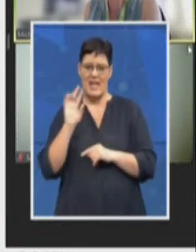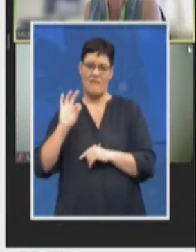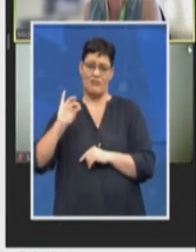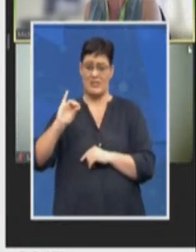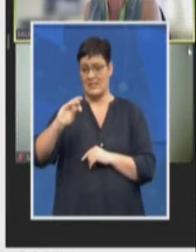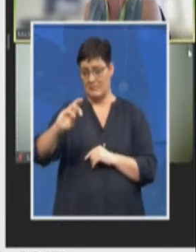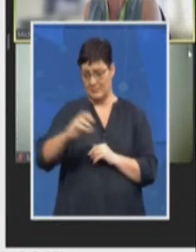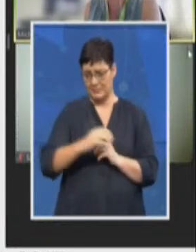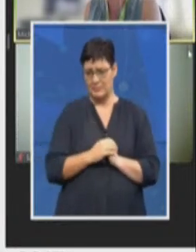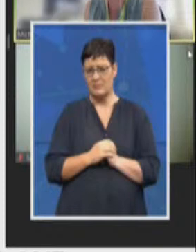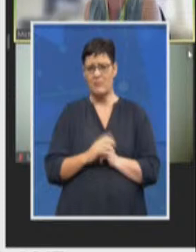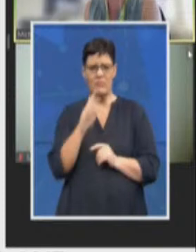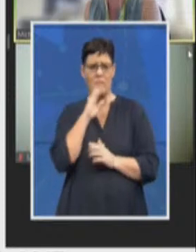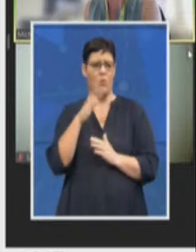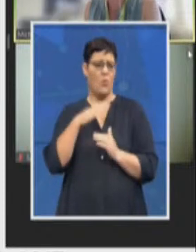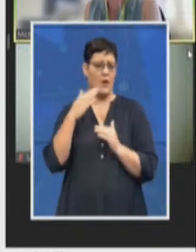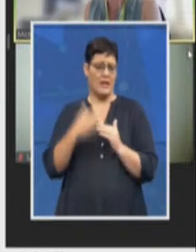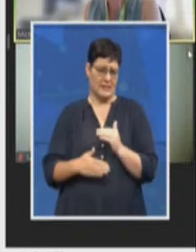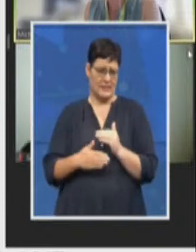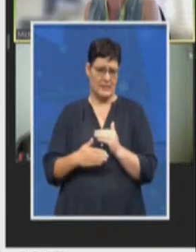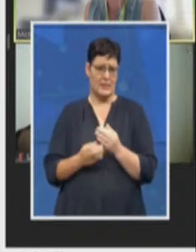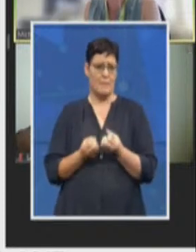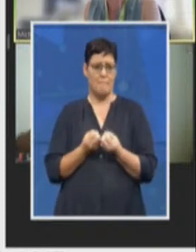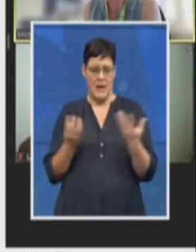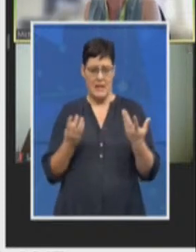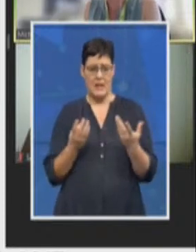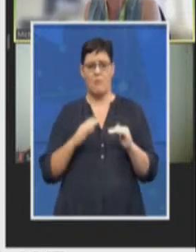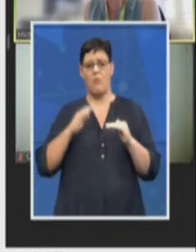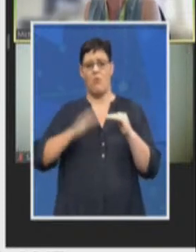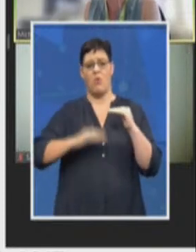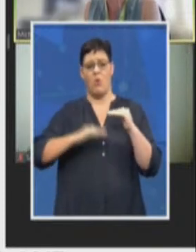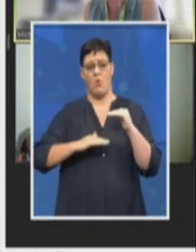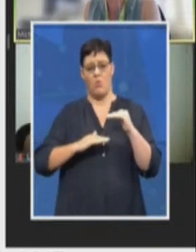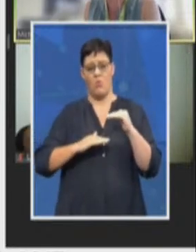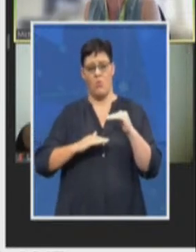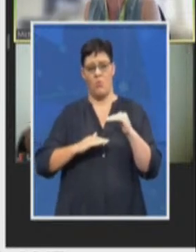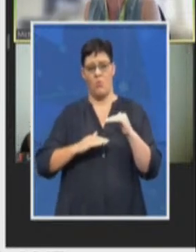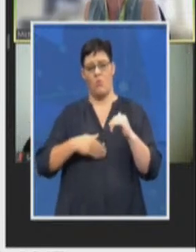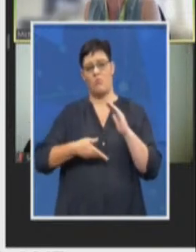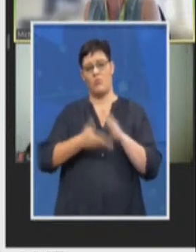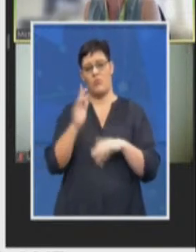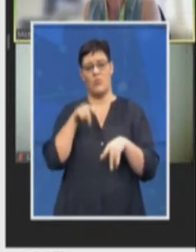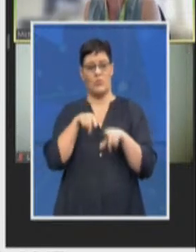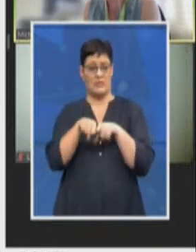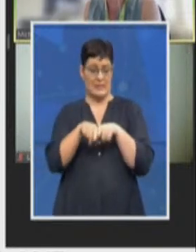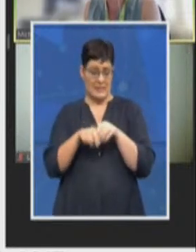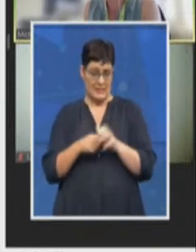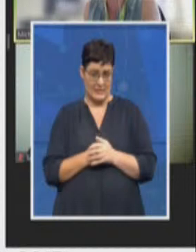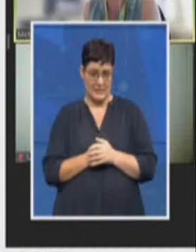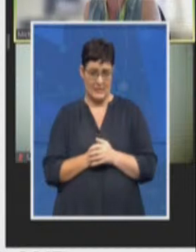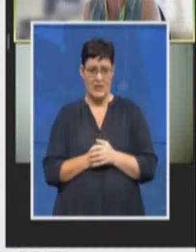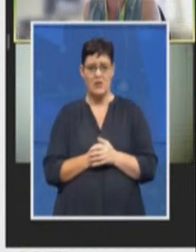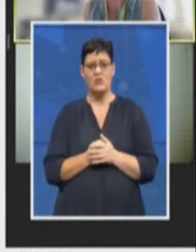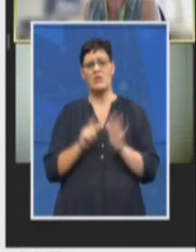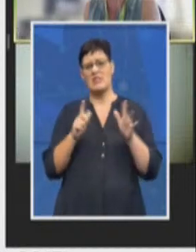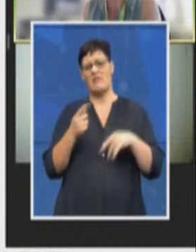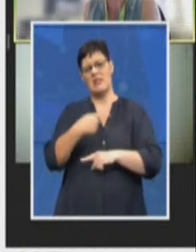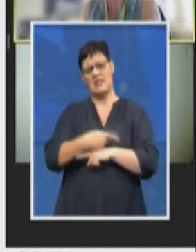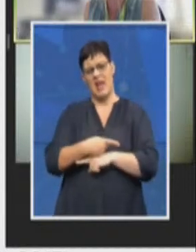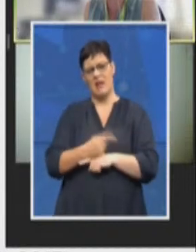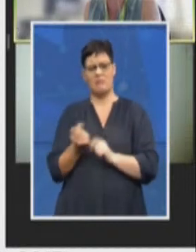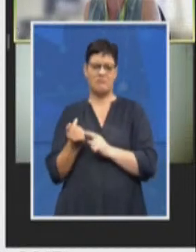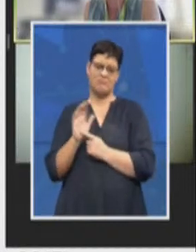see slightly lower cases. And so the 7-day moving average gives us a good indication of this. And so in mid-November, this was less